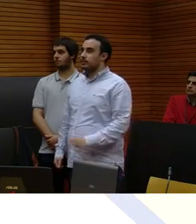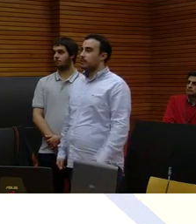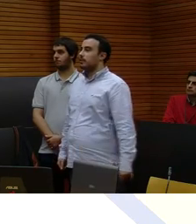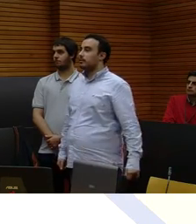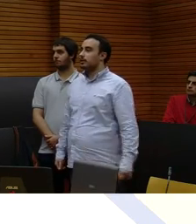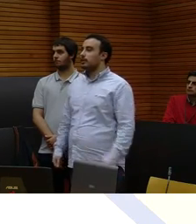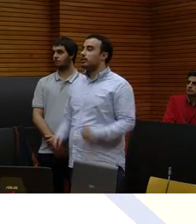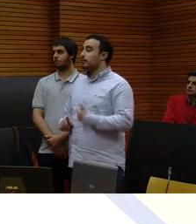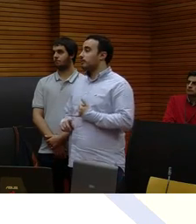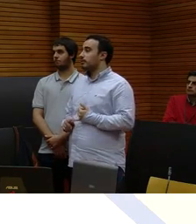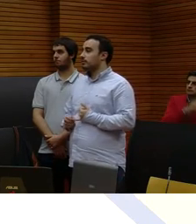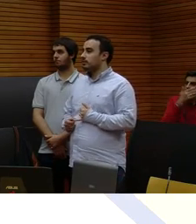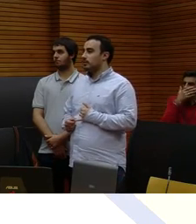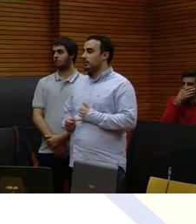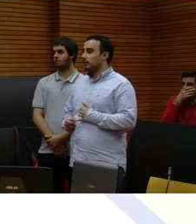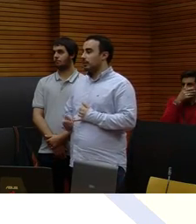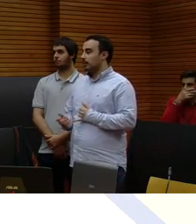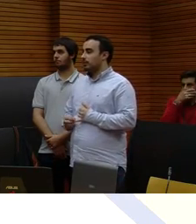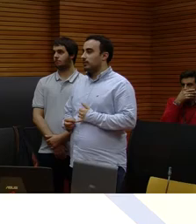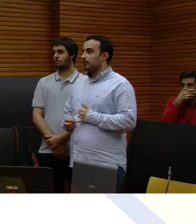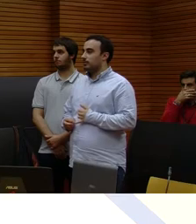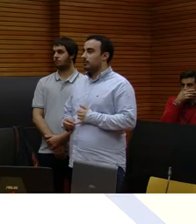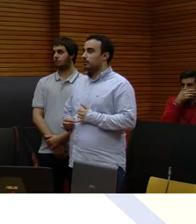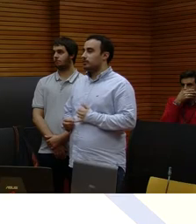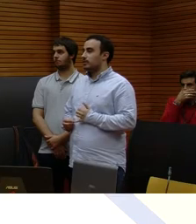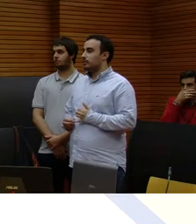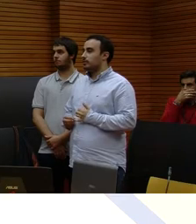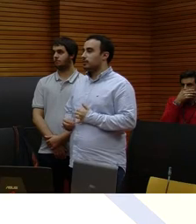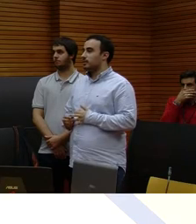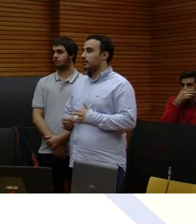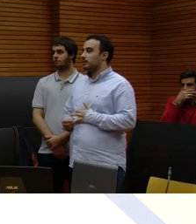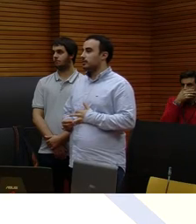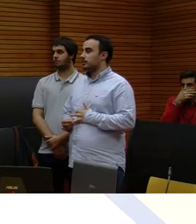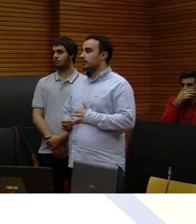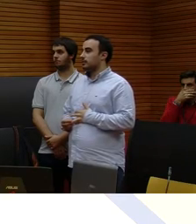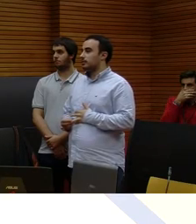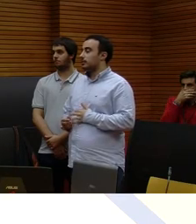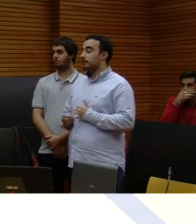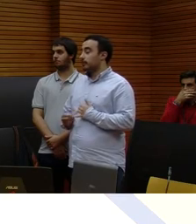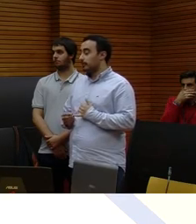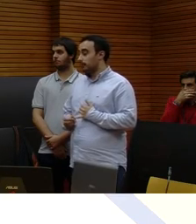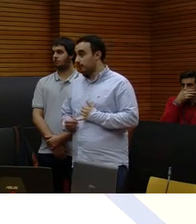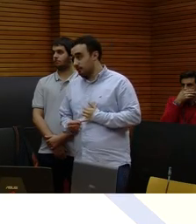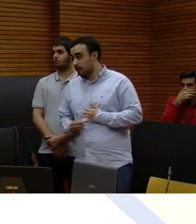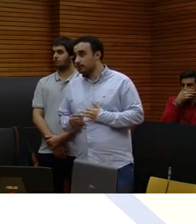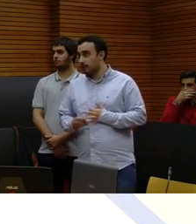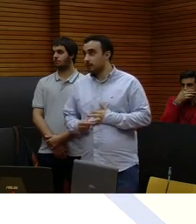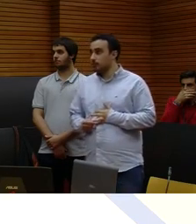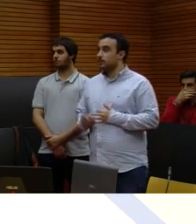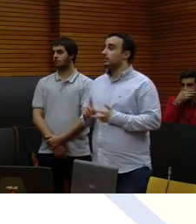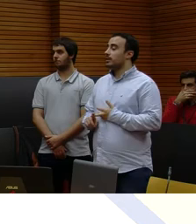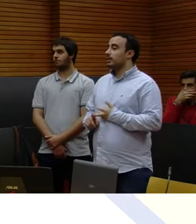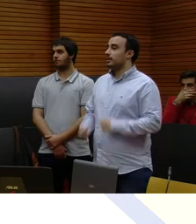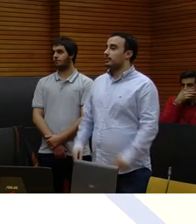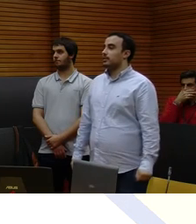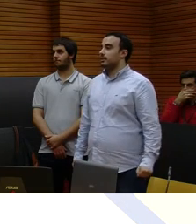This is the second level. The first level, I'll say for the first level is word, second is first level is letter, second